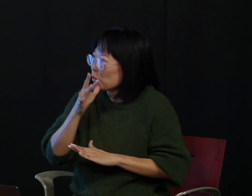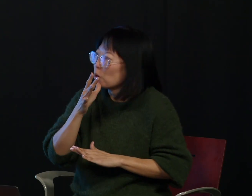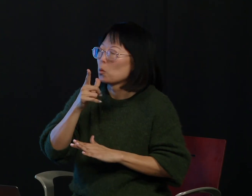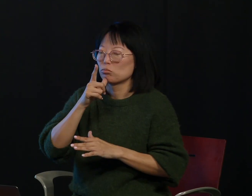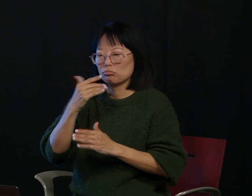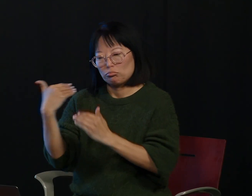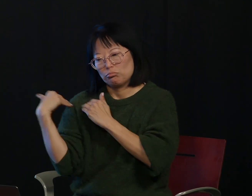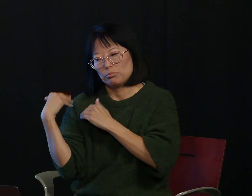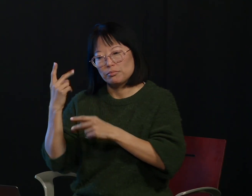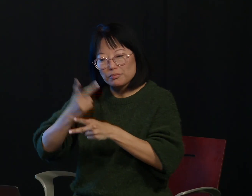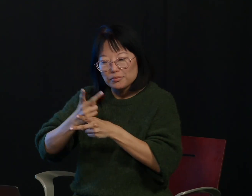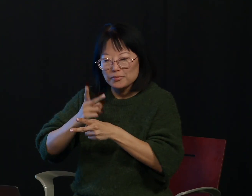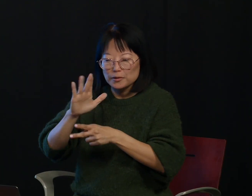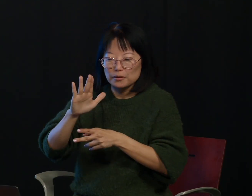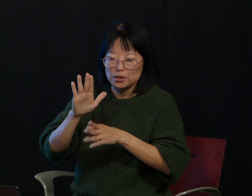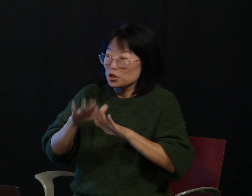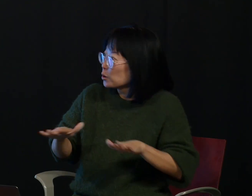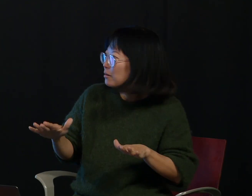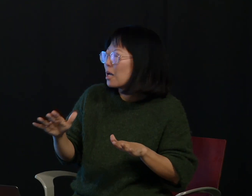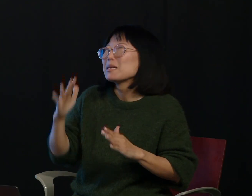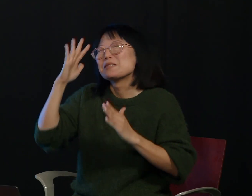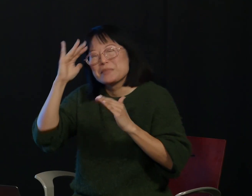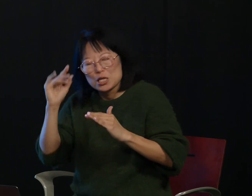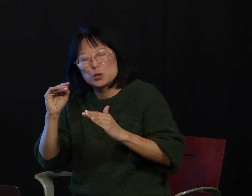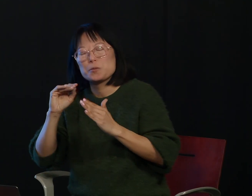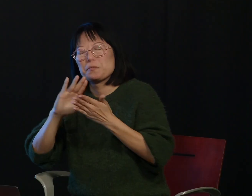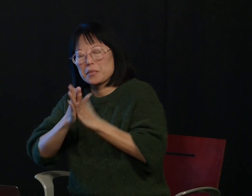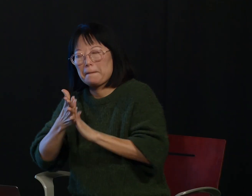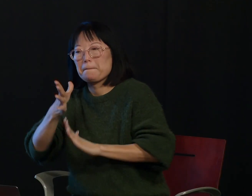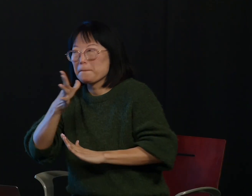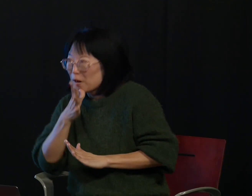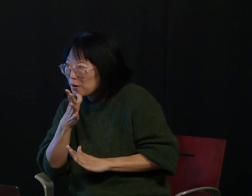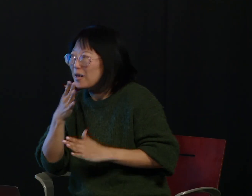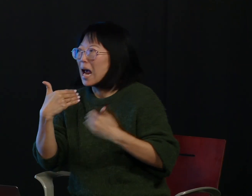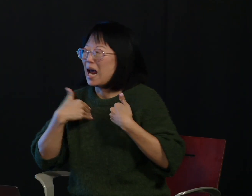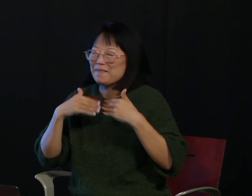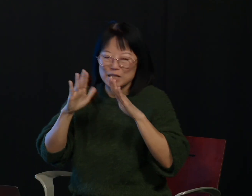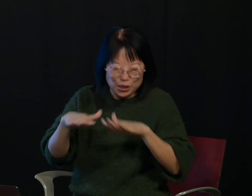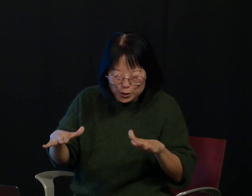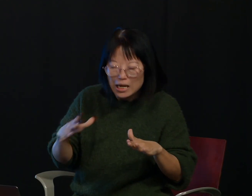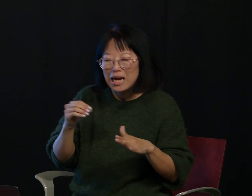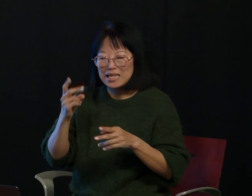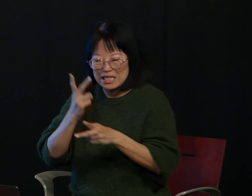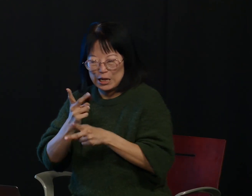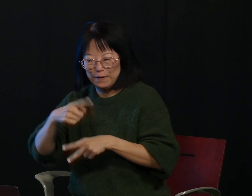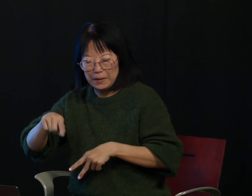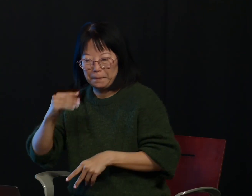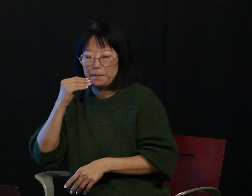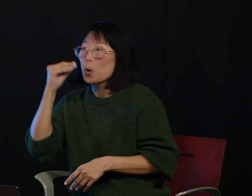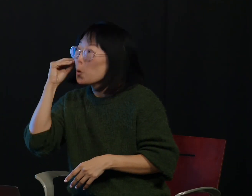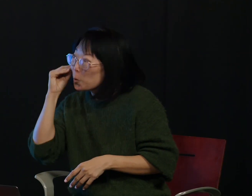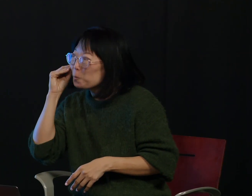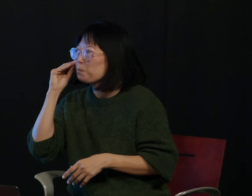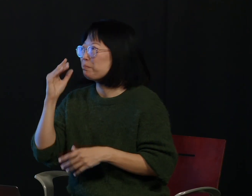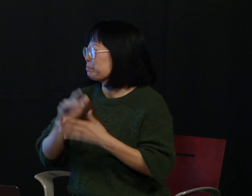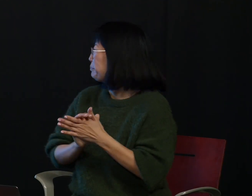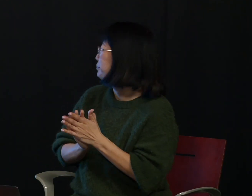be a mother, to be responsible for caring for a child, and to having children, taking care of them at home, etc.